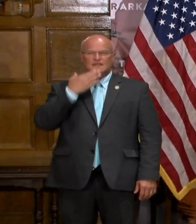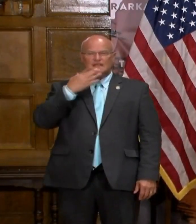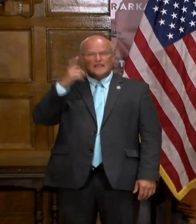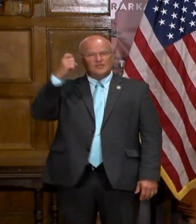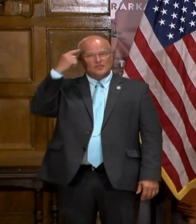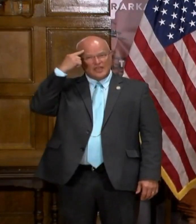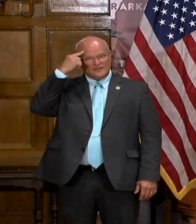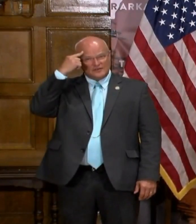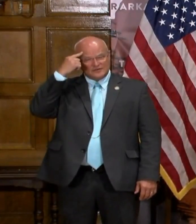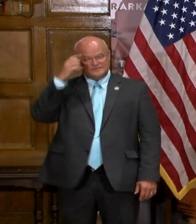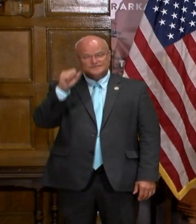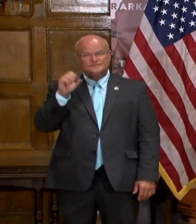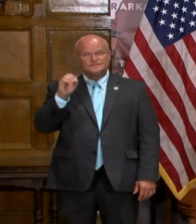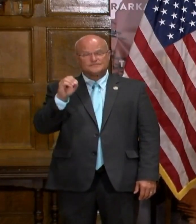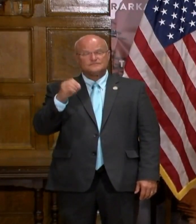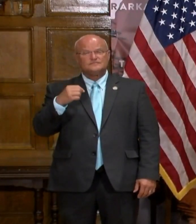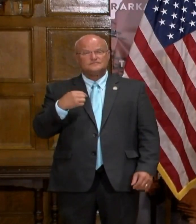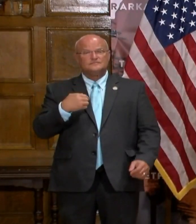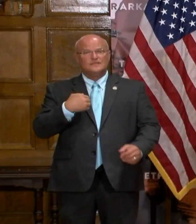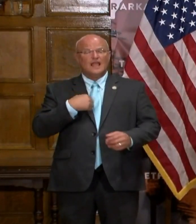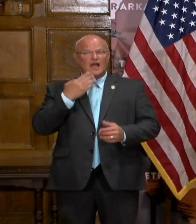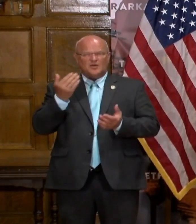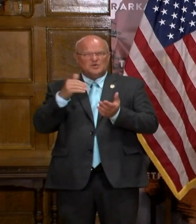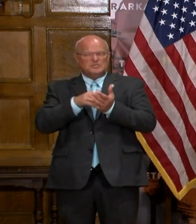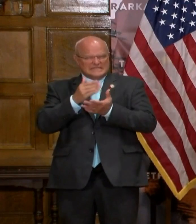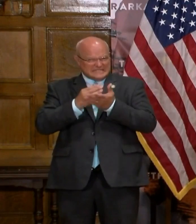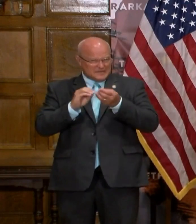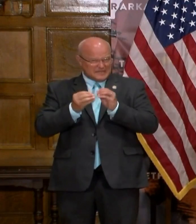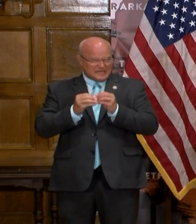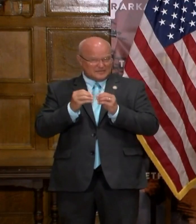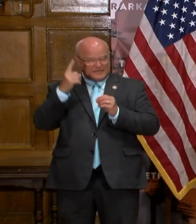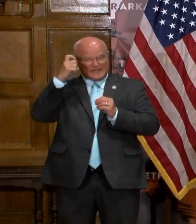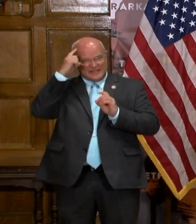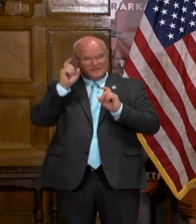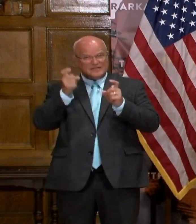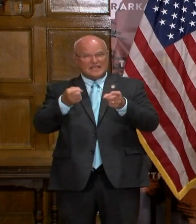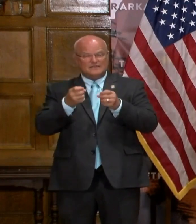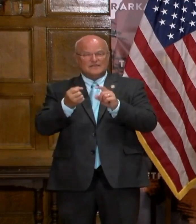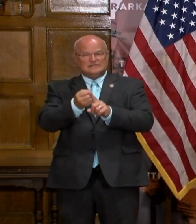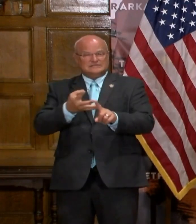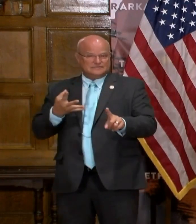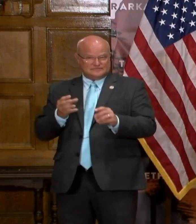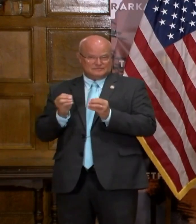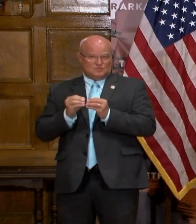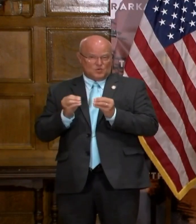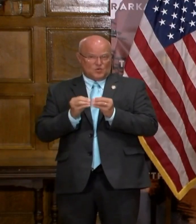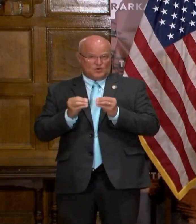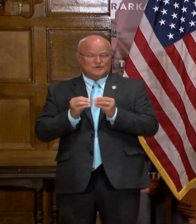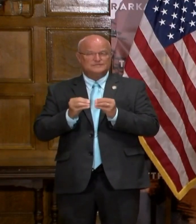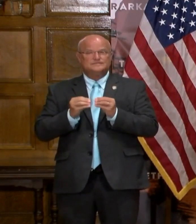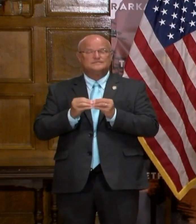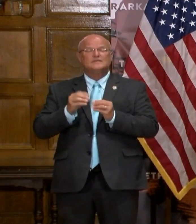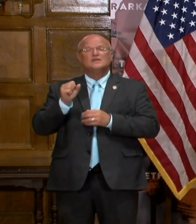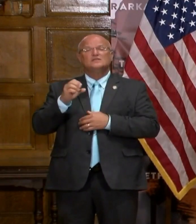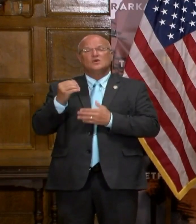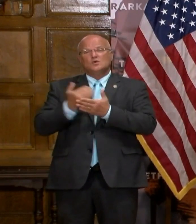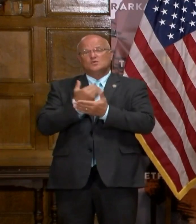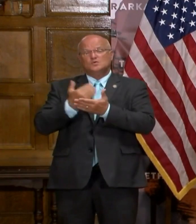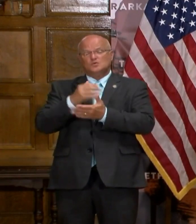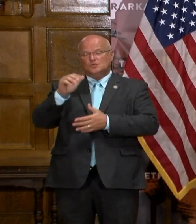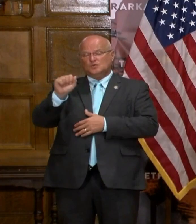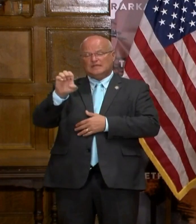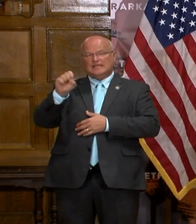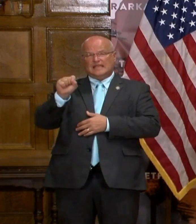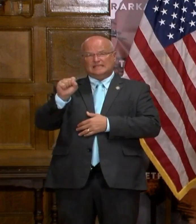Thank you, Governor. So I will repeat some of the numbers the Governor gave you and give you greater detail in them. So new cases, as